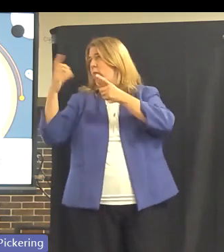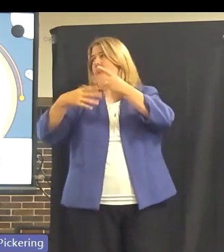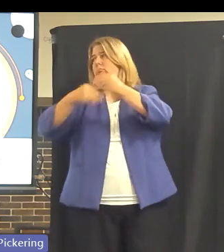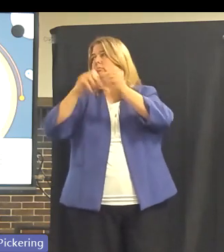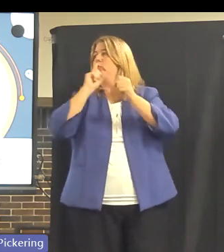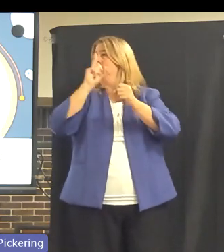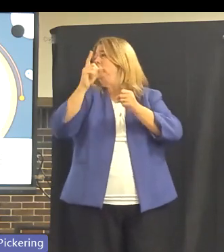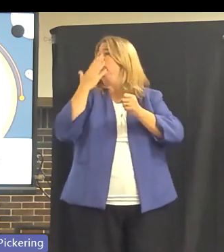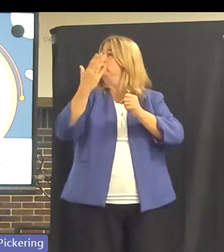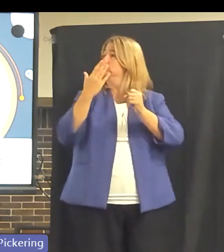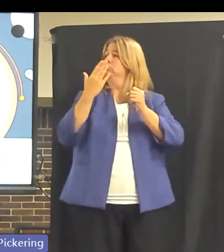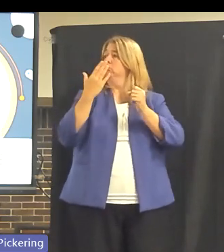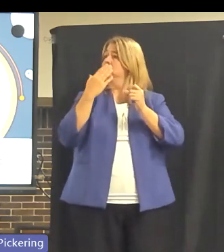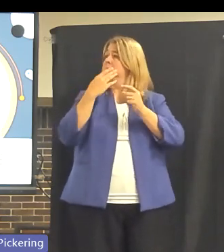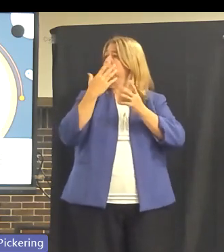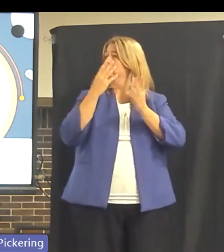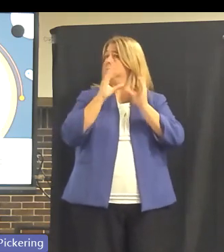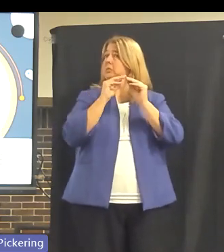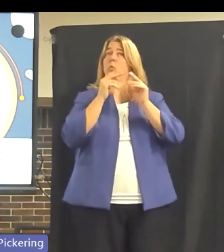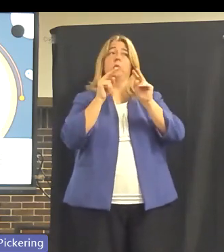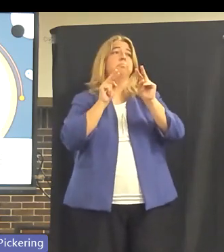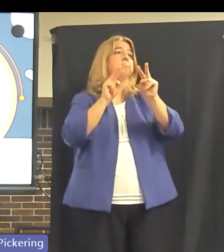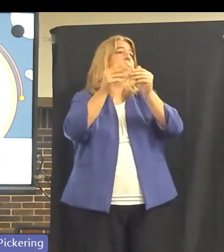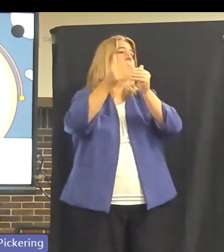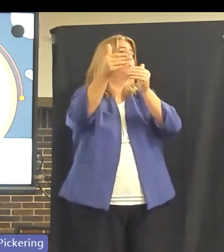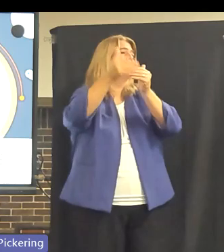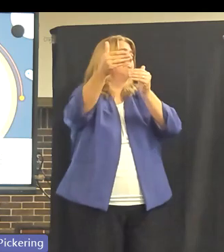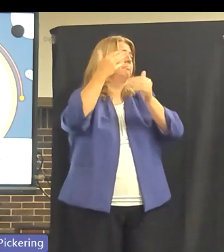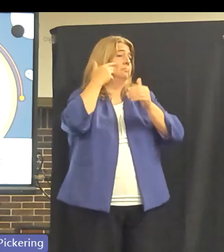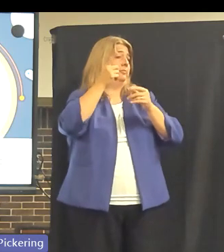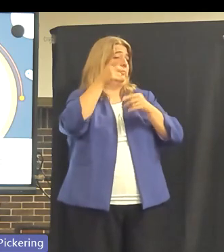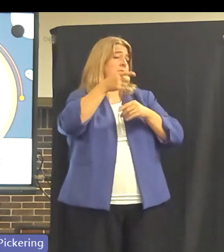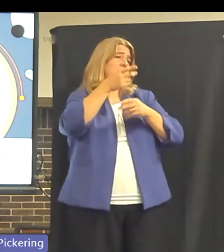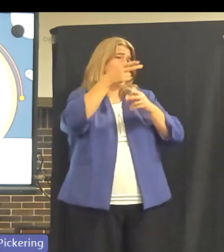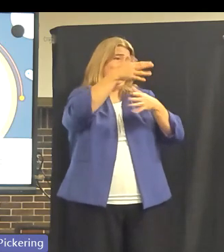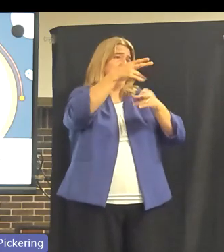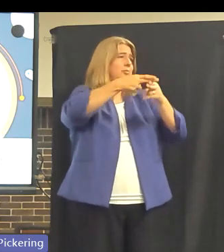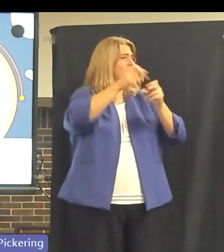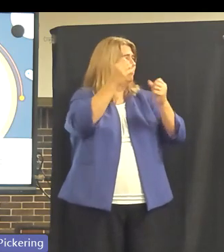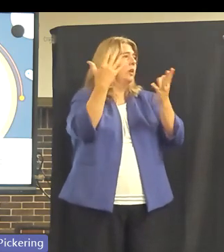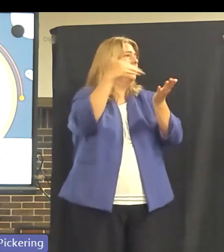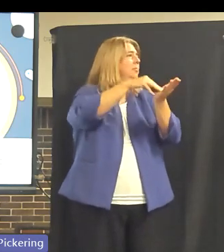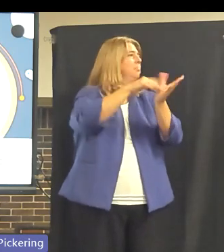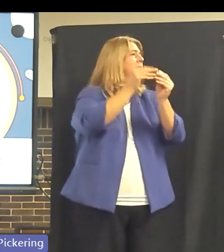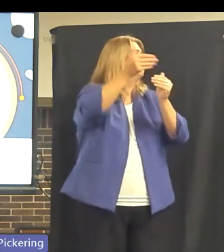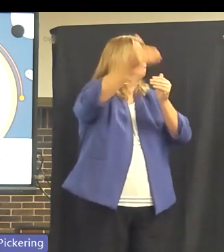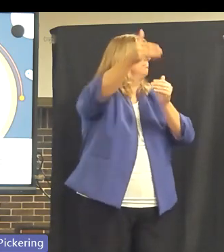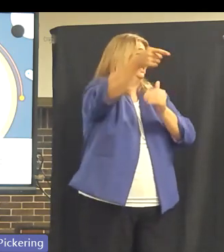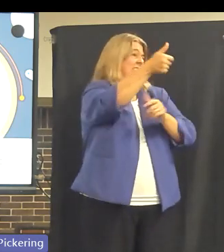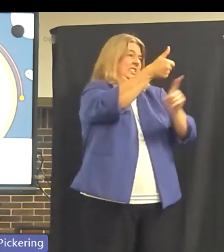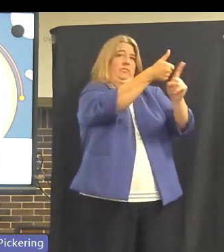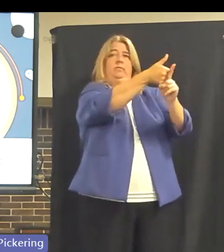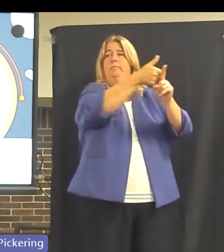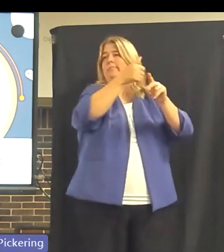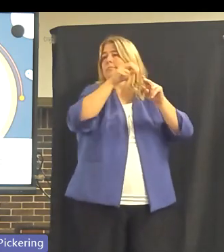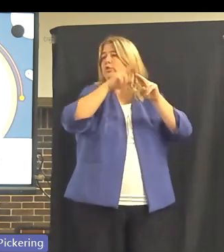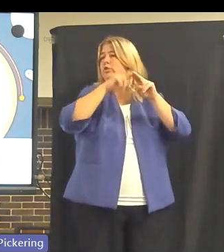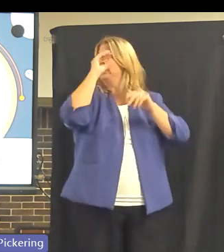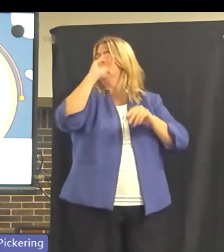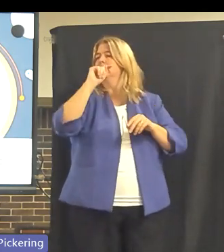So I think it was nice for him to see that, to hear that. It was a good meeting. I'm looking forward to future collaboration.